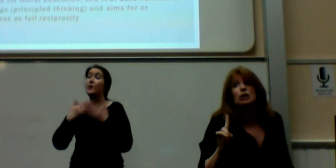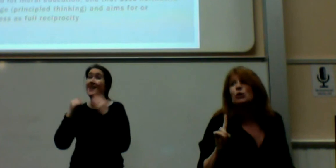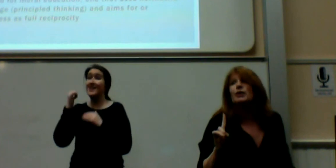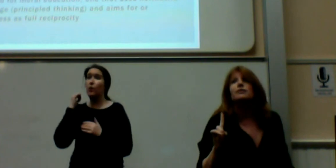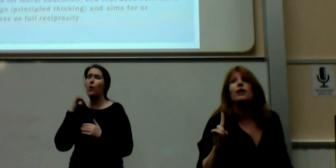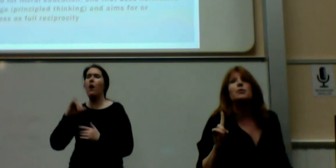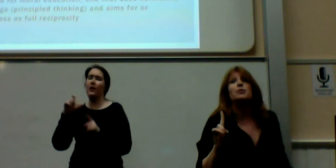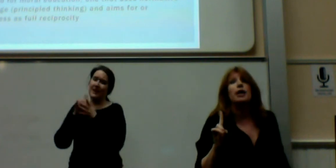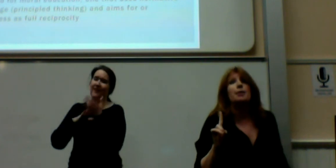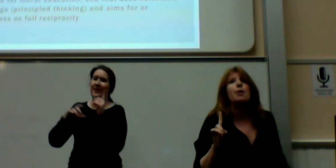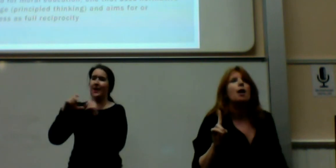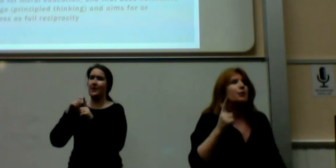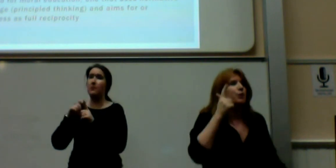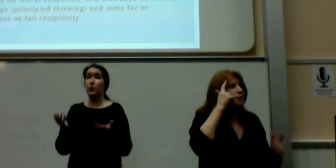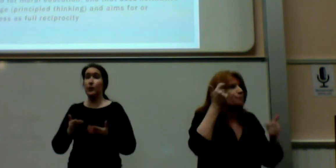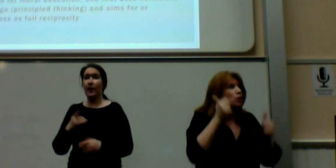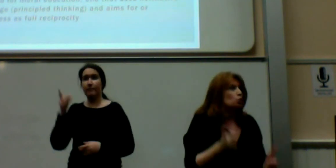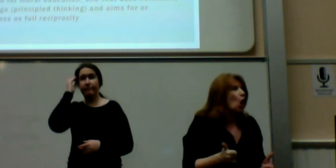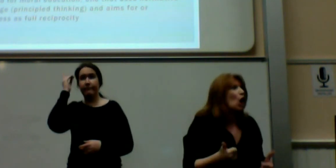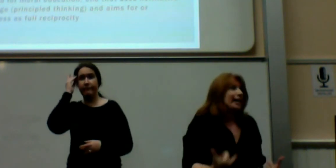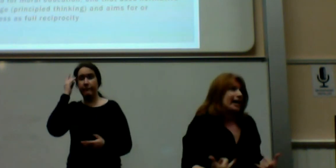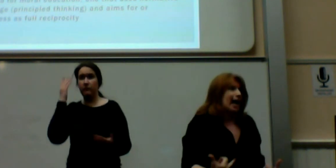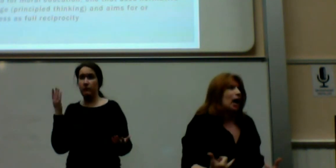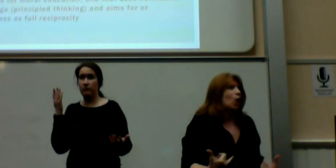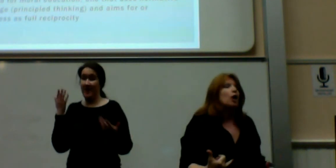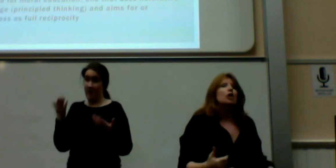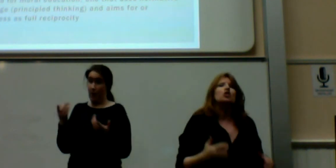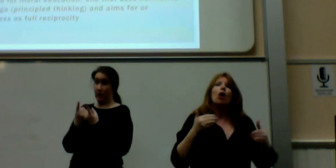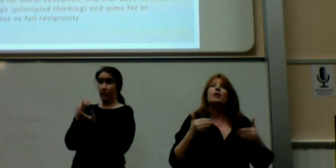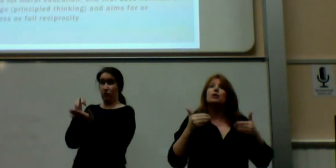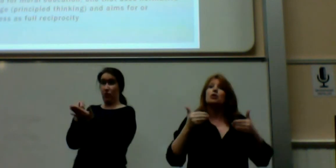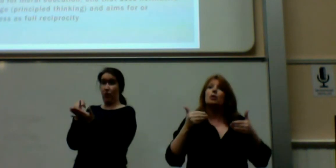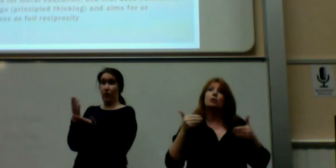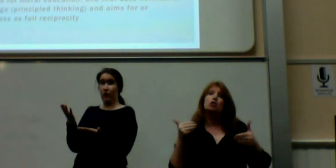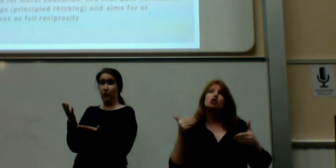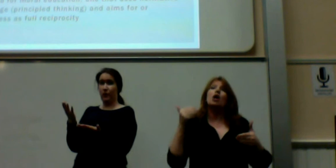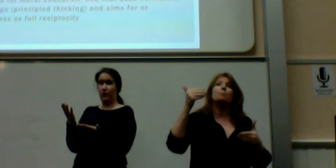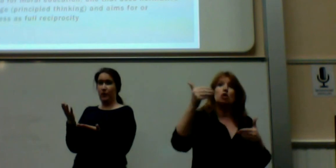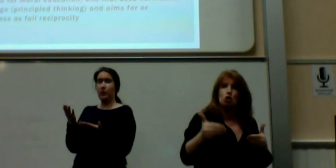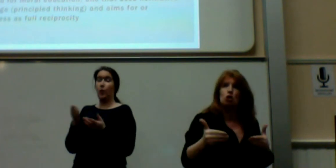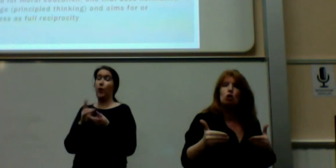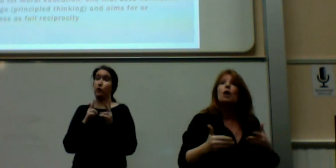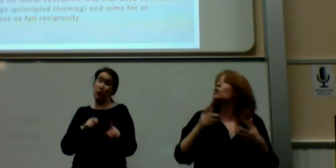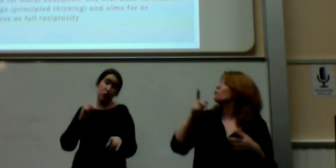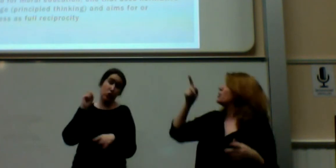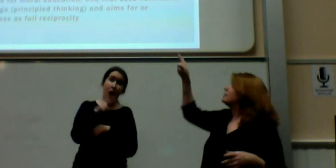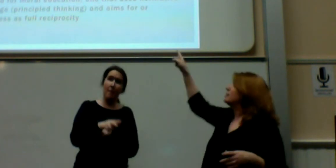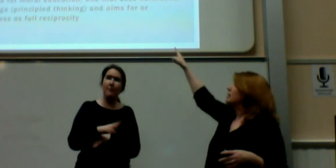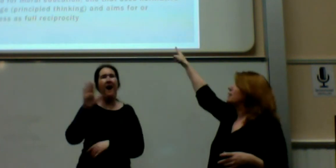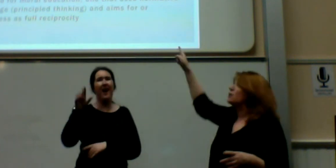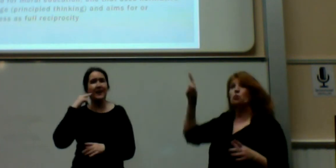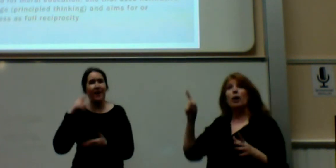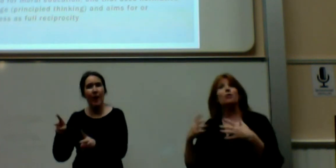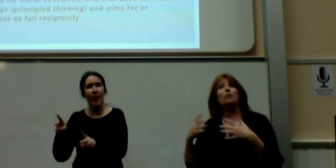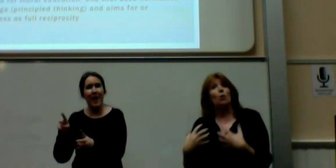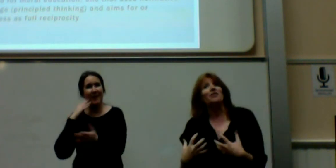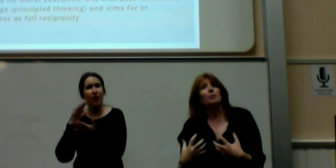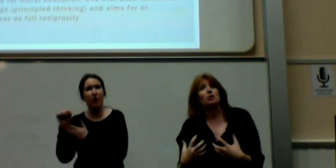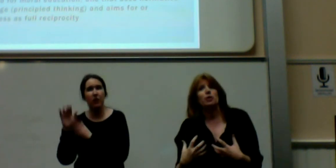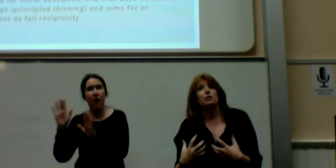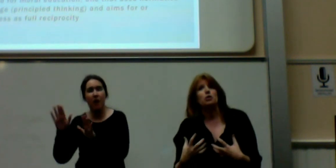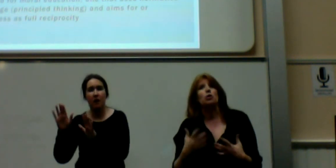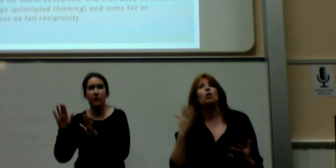he did know his father's name, but there's something wrong now. So all the interpreters jumped to reasoning in this way